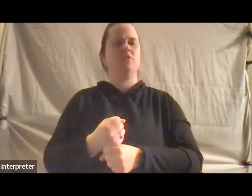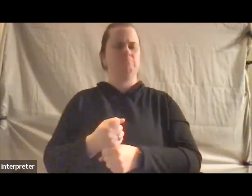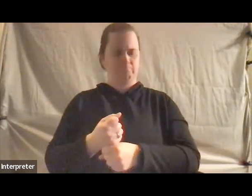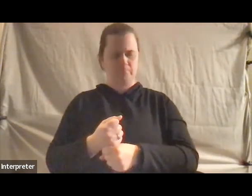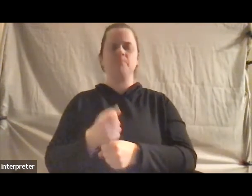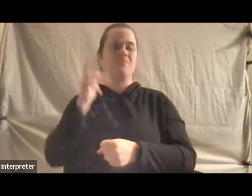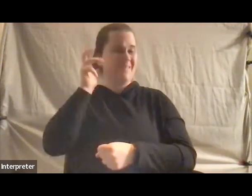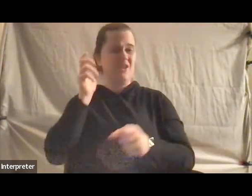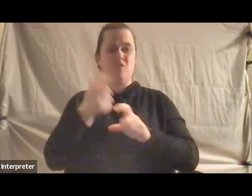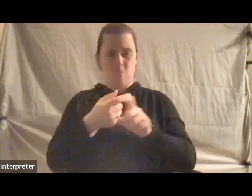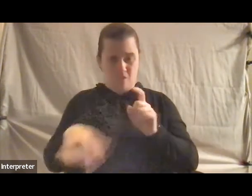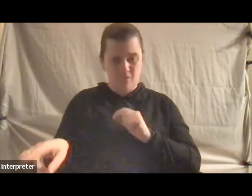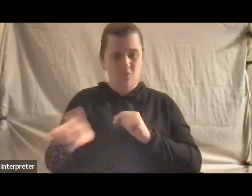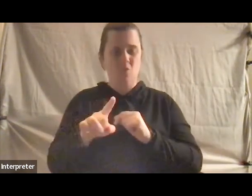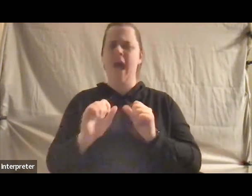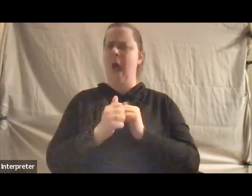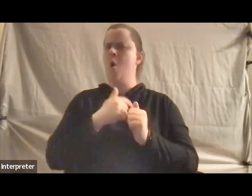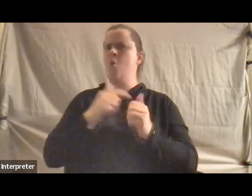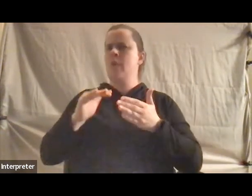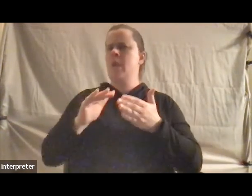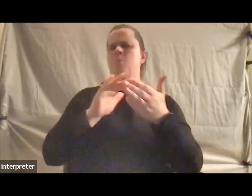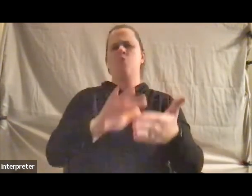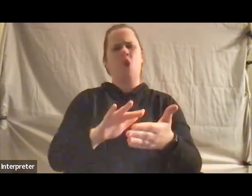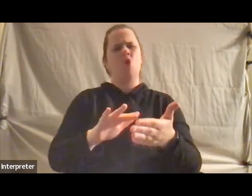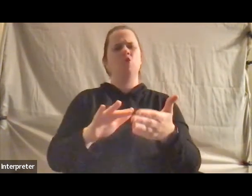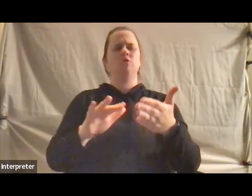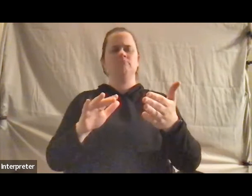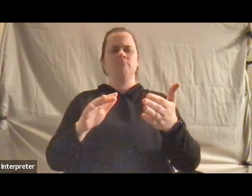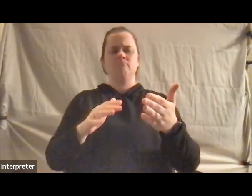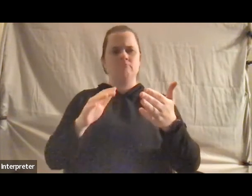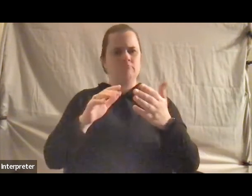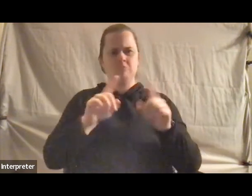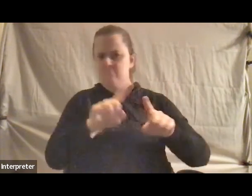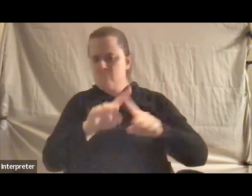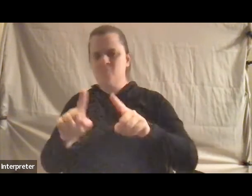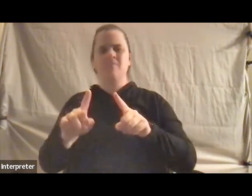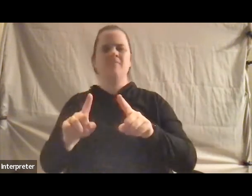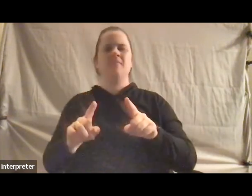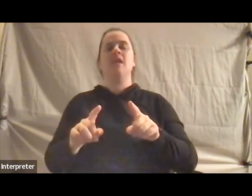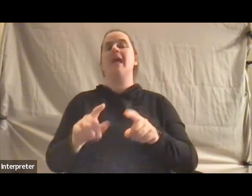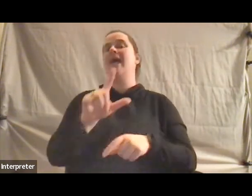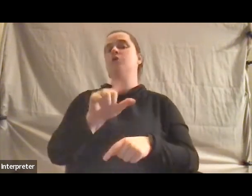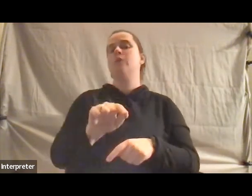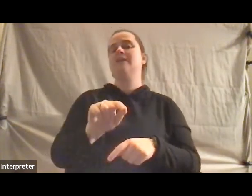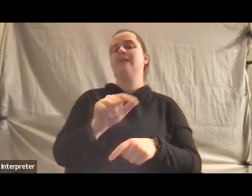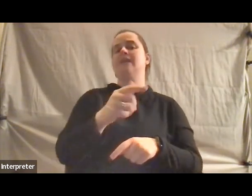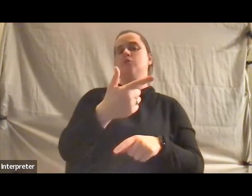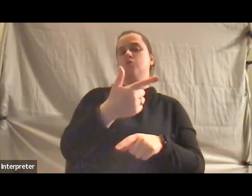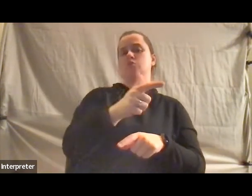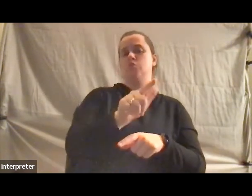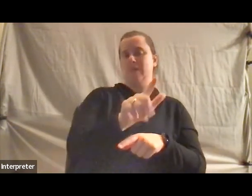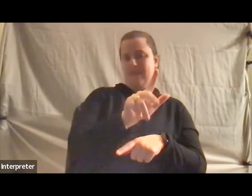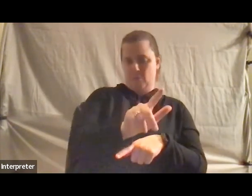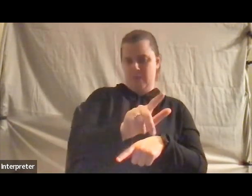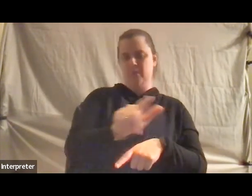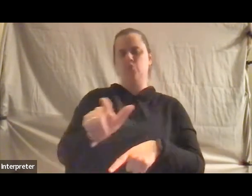problems facing us and how we will leverage funding for success in the 2023 and 2024